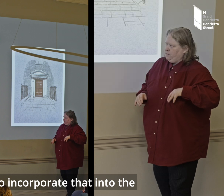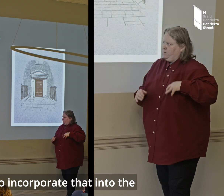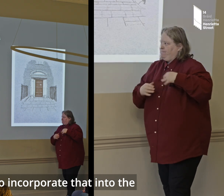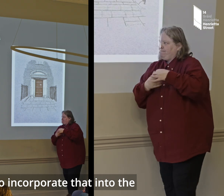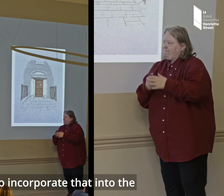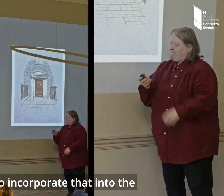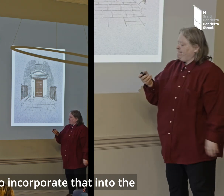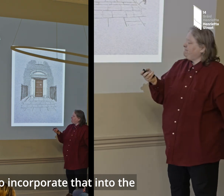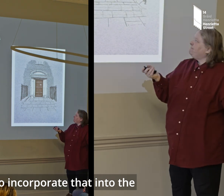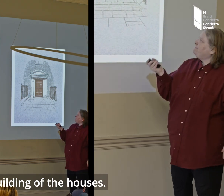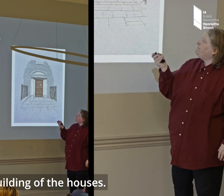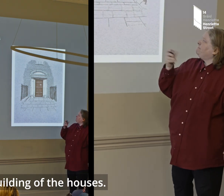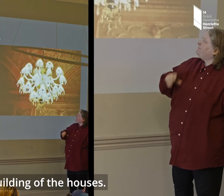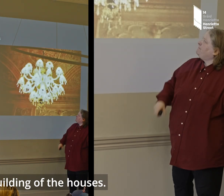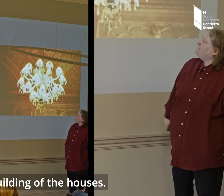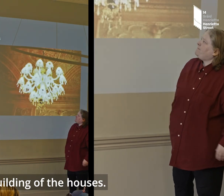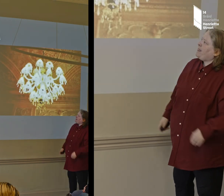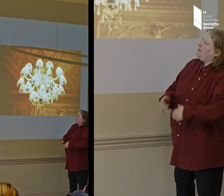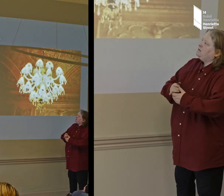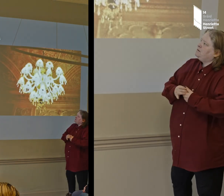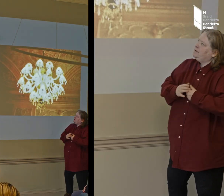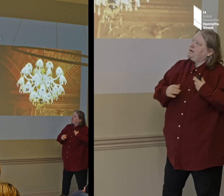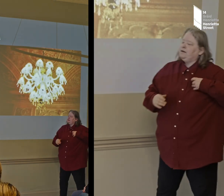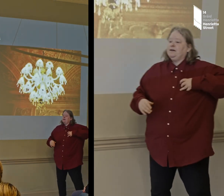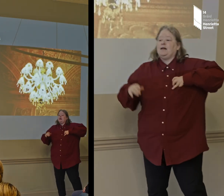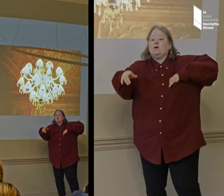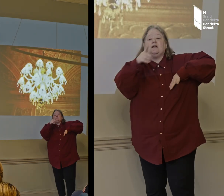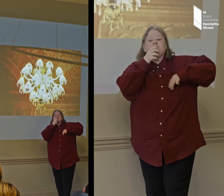wanted to incorporate that into the building of the houses.